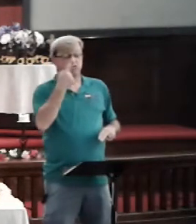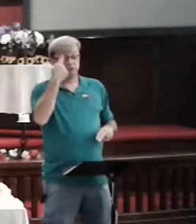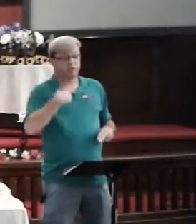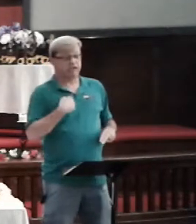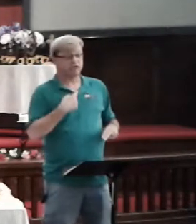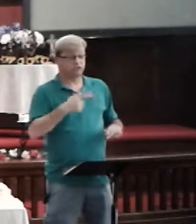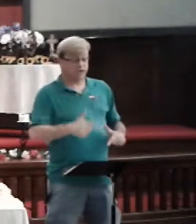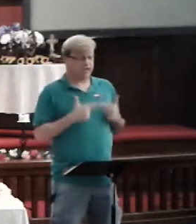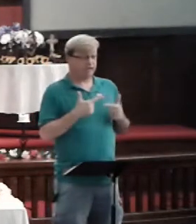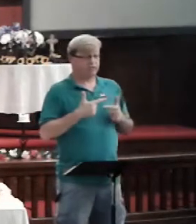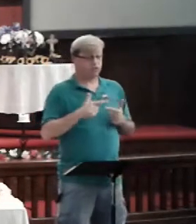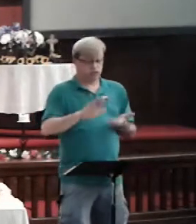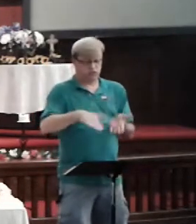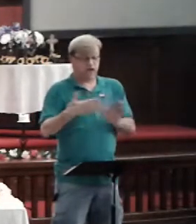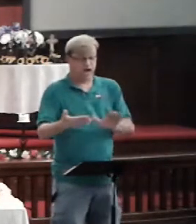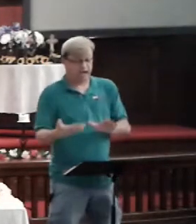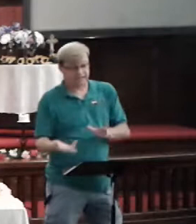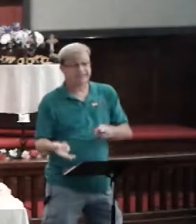is gain.